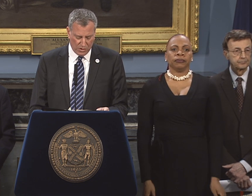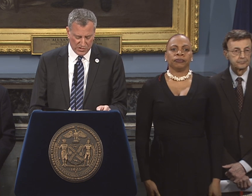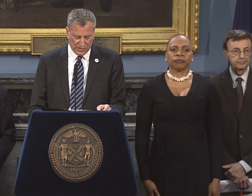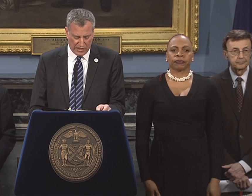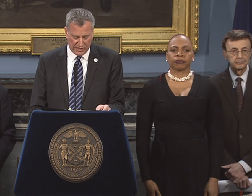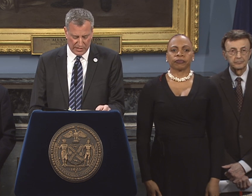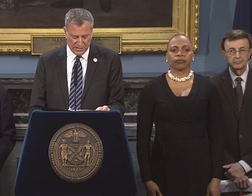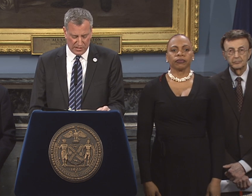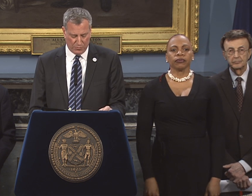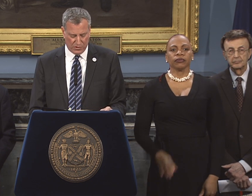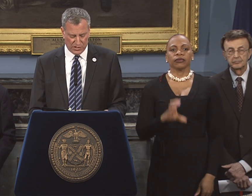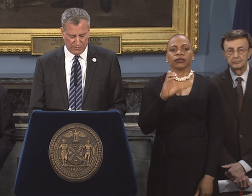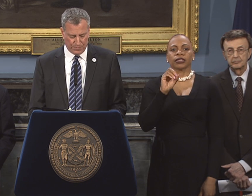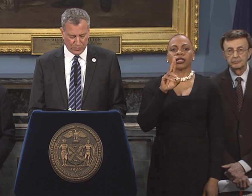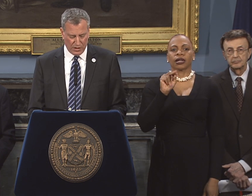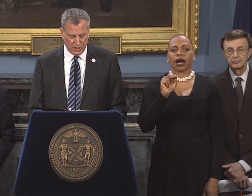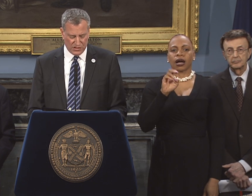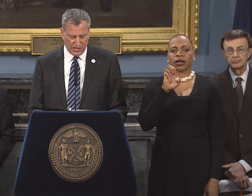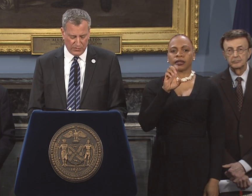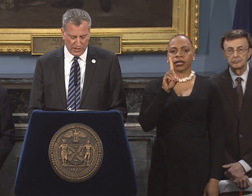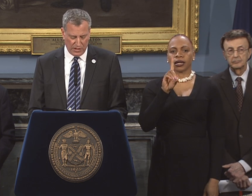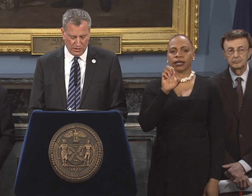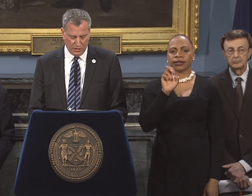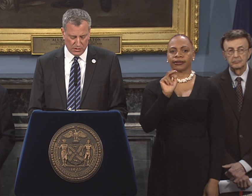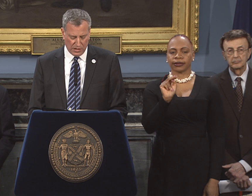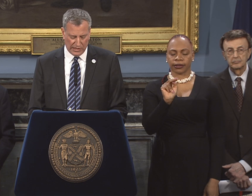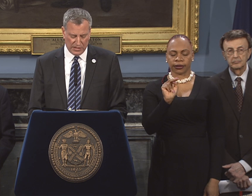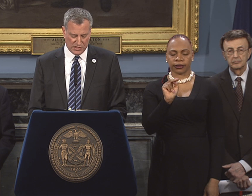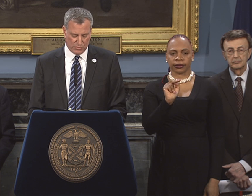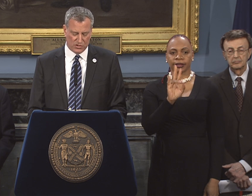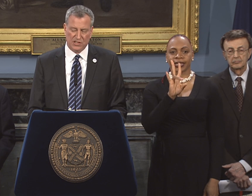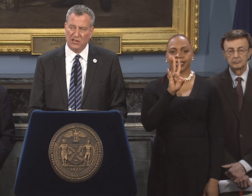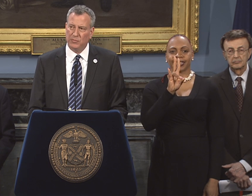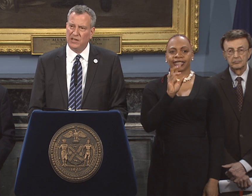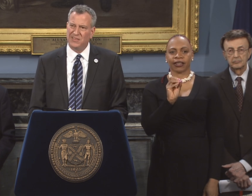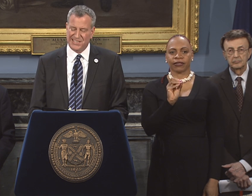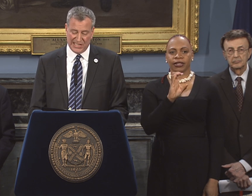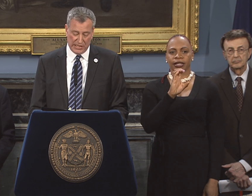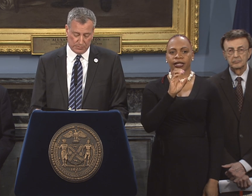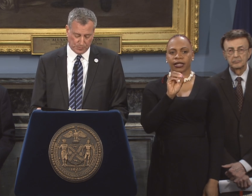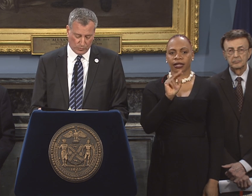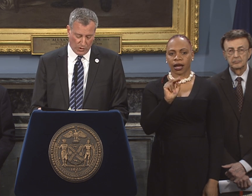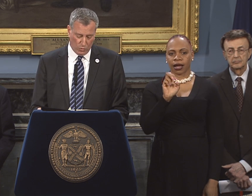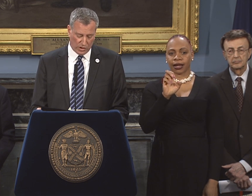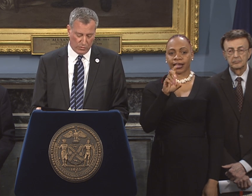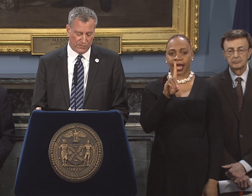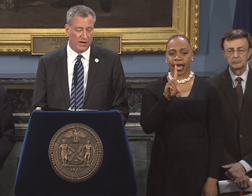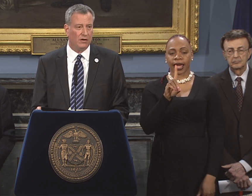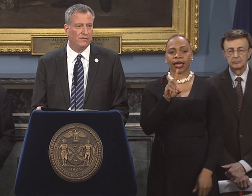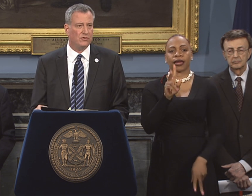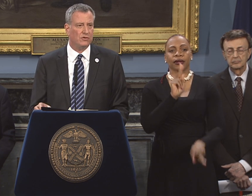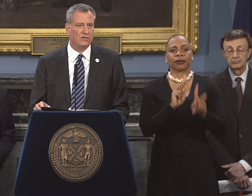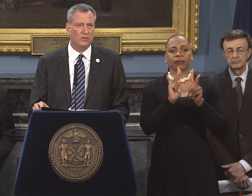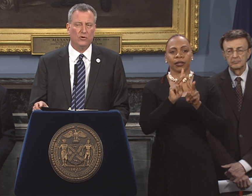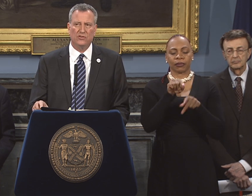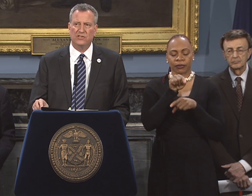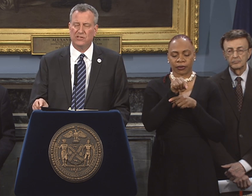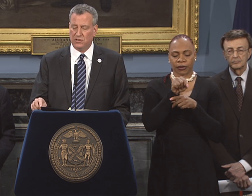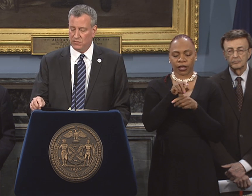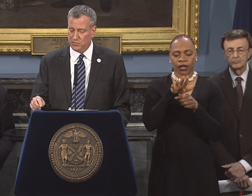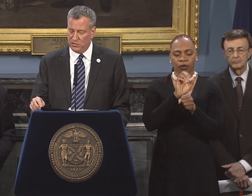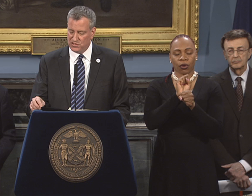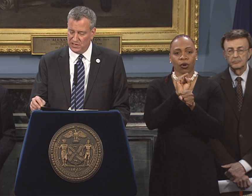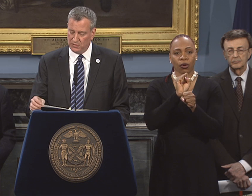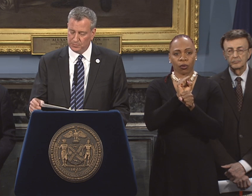In terms of Con Edison, upwards of 70 Con Edison personnel have been on the site working with fire officials and